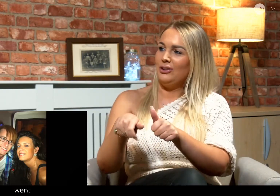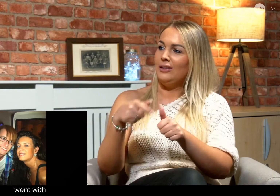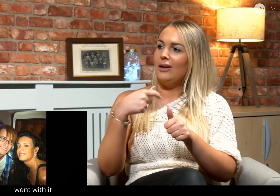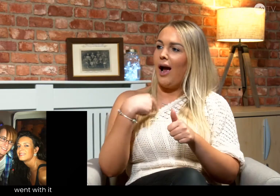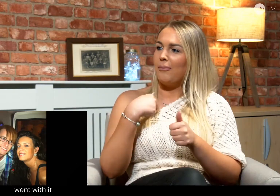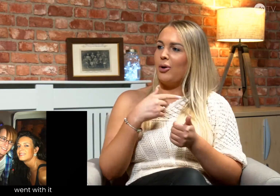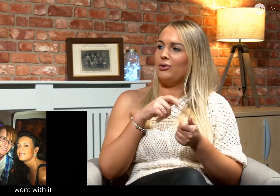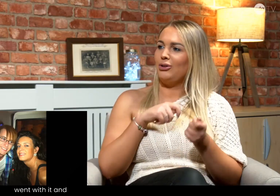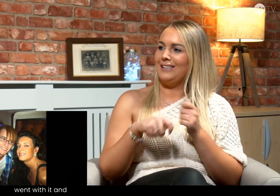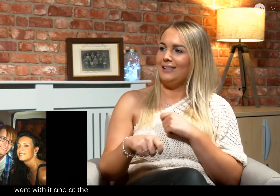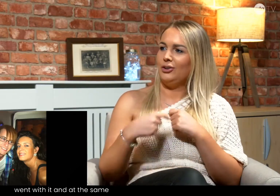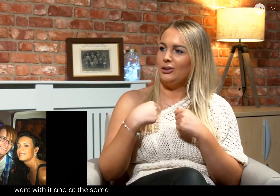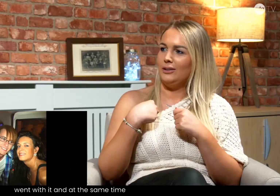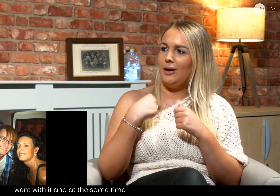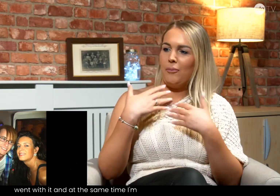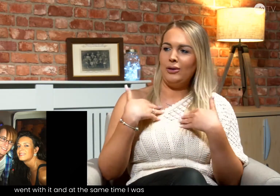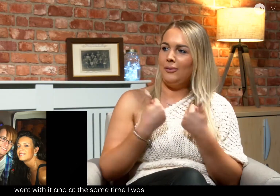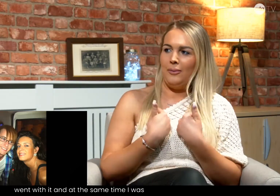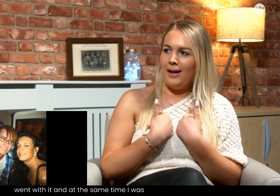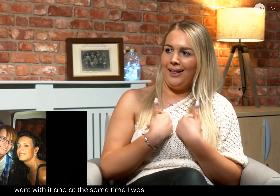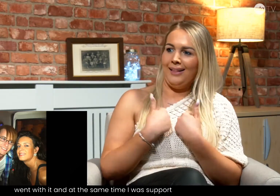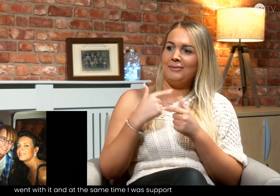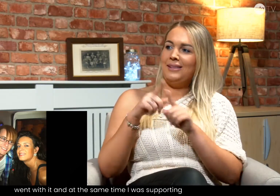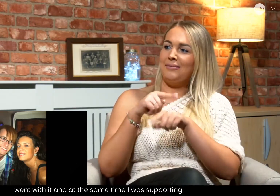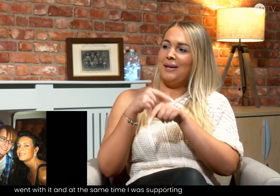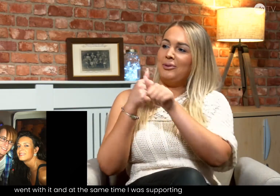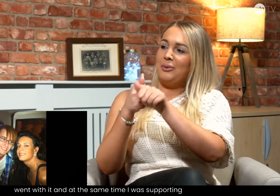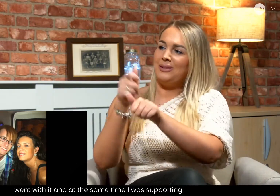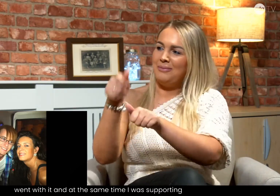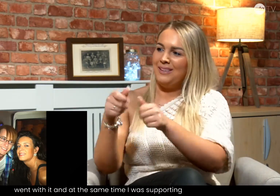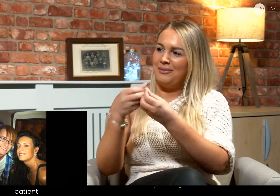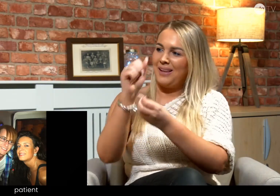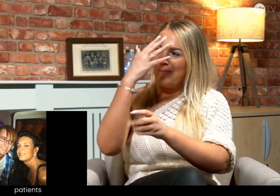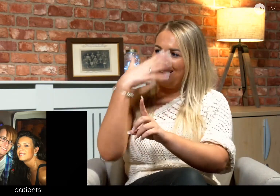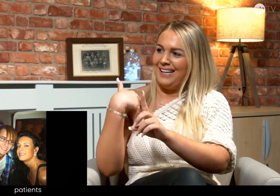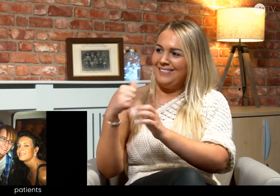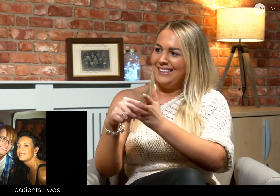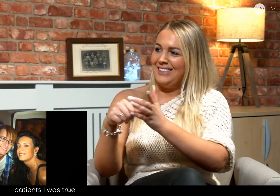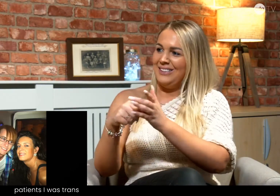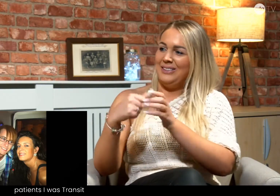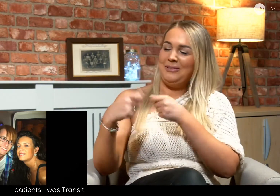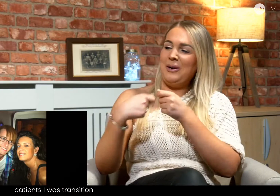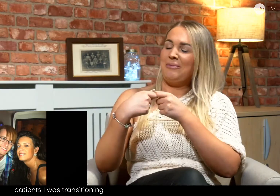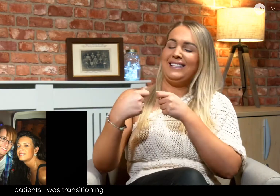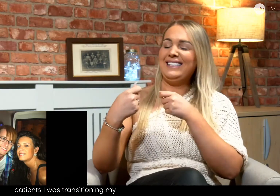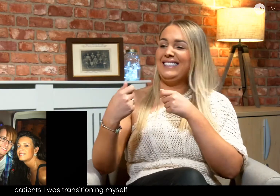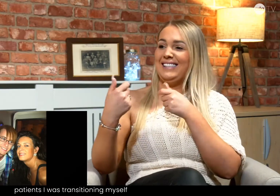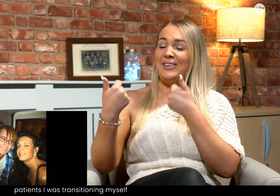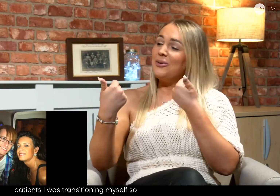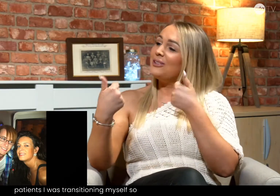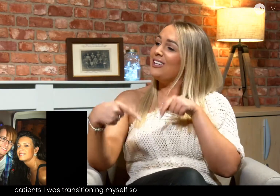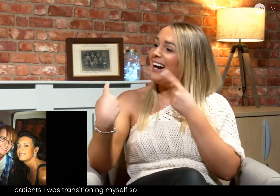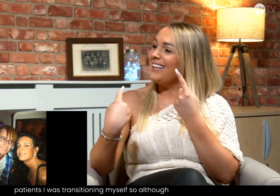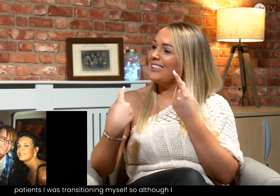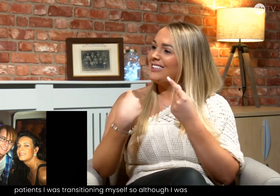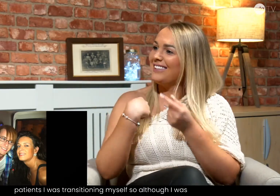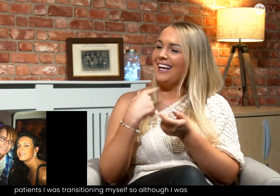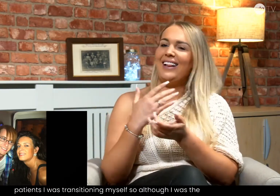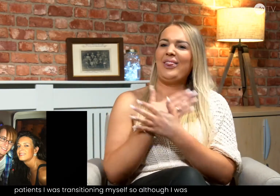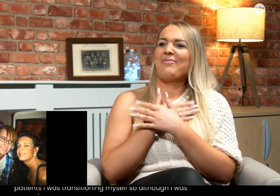I was supporting patients, I was transitioning myself. So although I was supporting people with mental health, my mental health